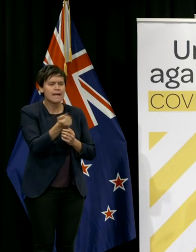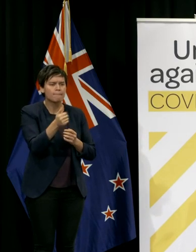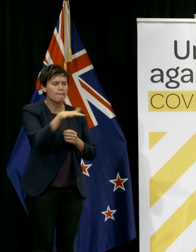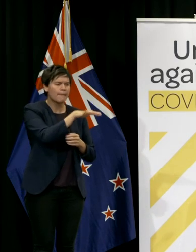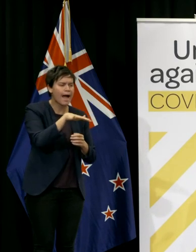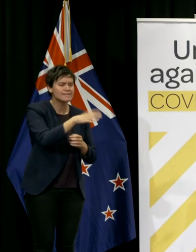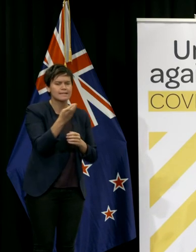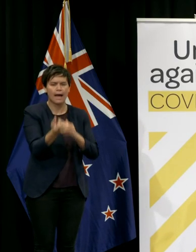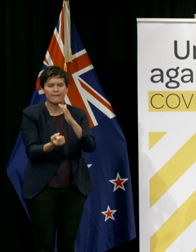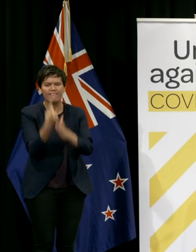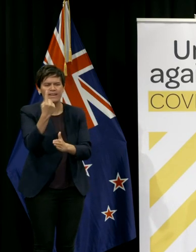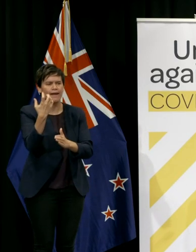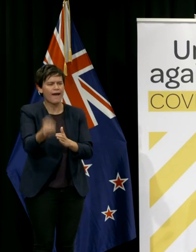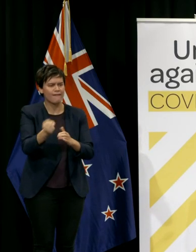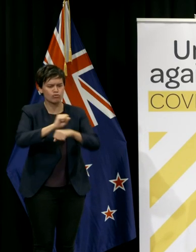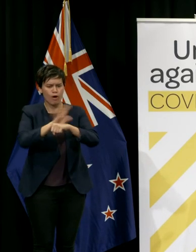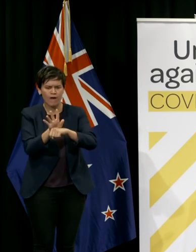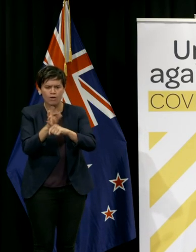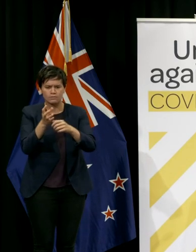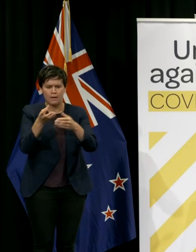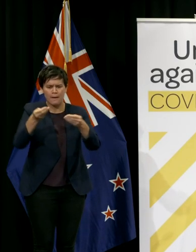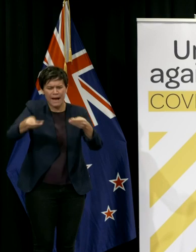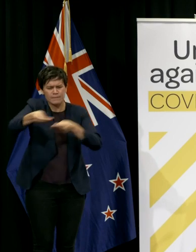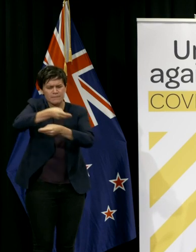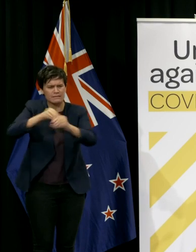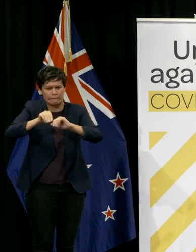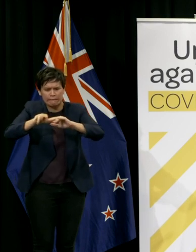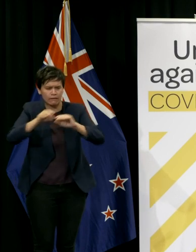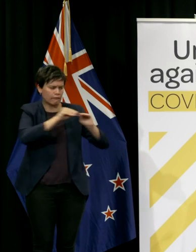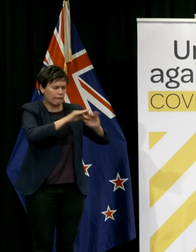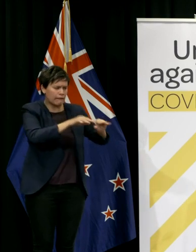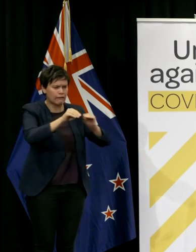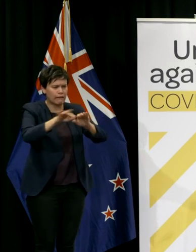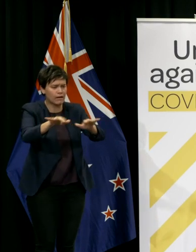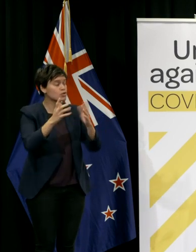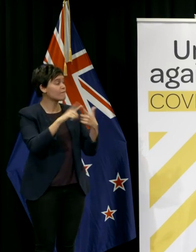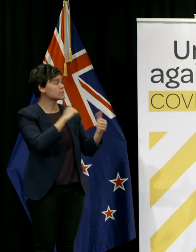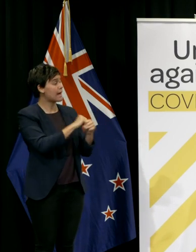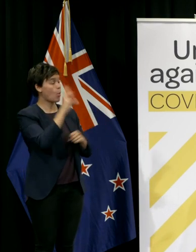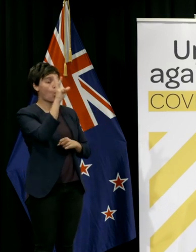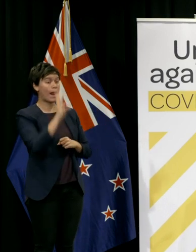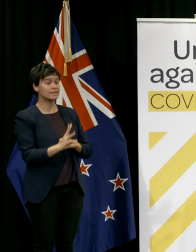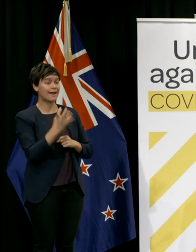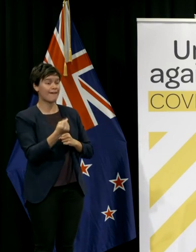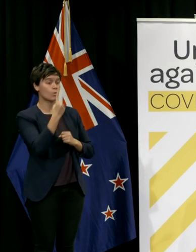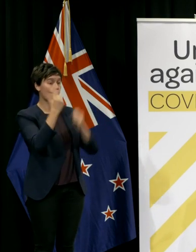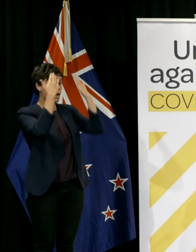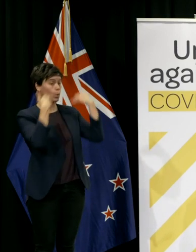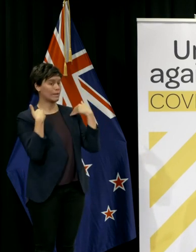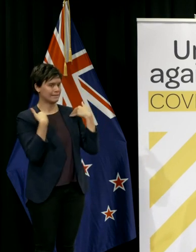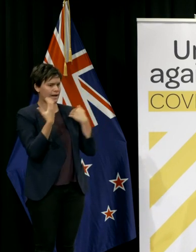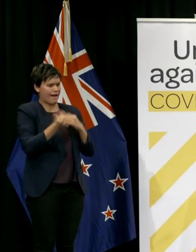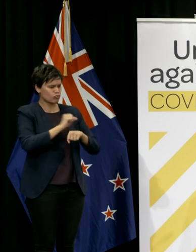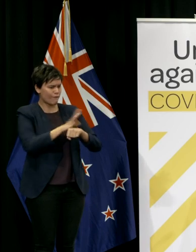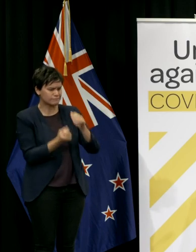people at the wedding, for example, been contacted by the ministry so far? Have you contacted everyone that you think might have been a close contact? Yes, I should say in each of